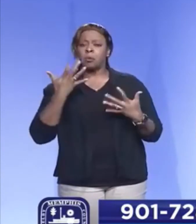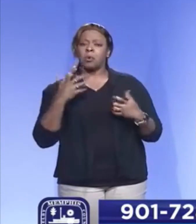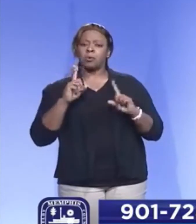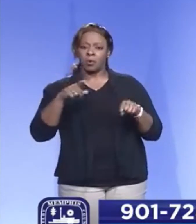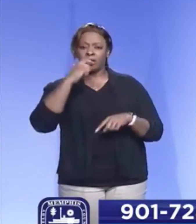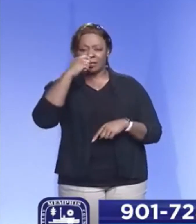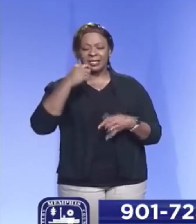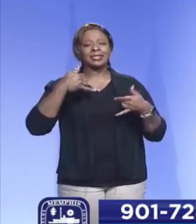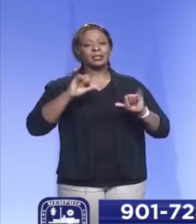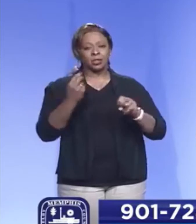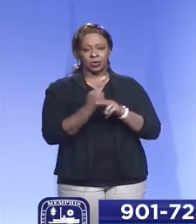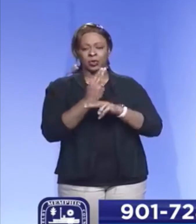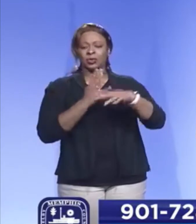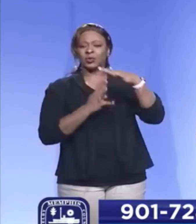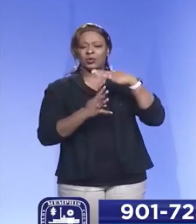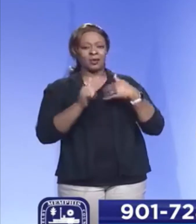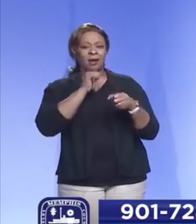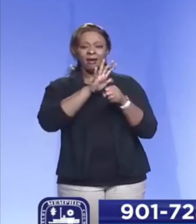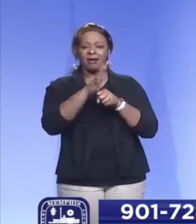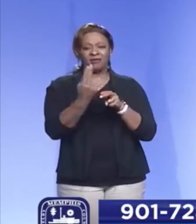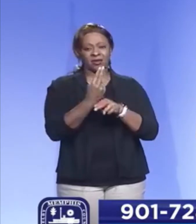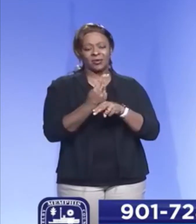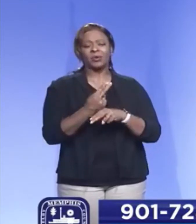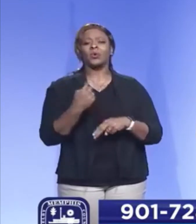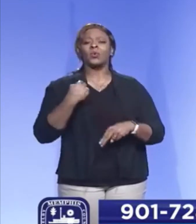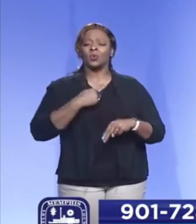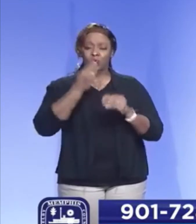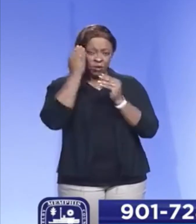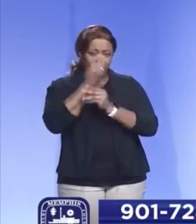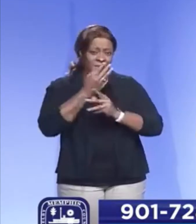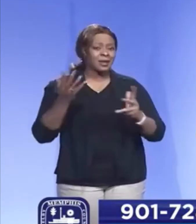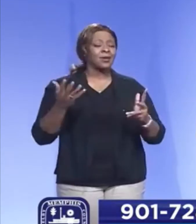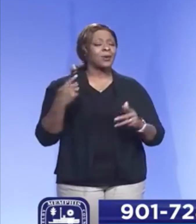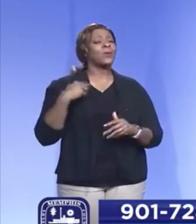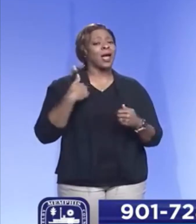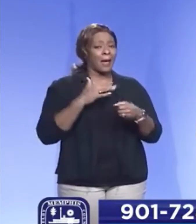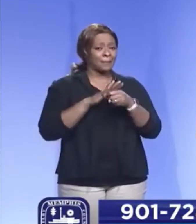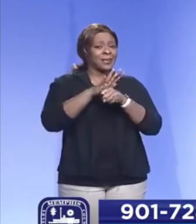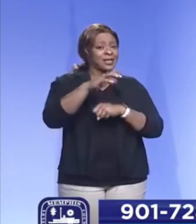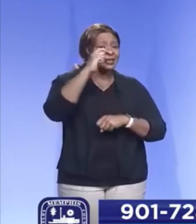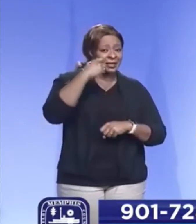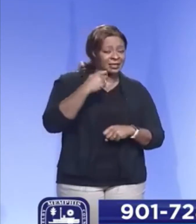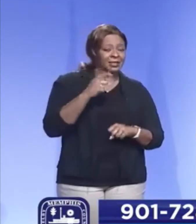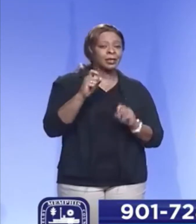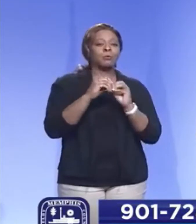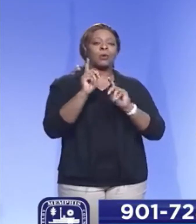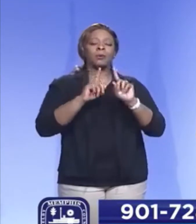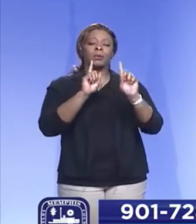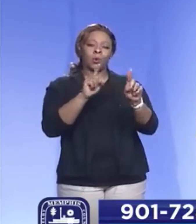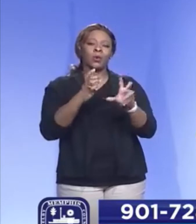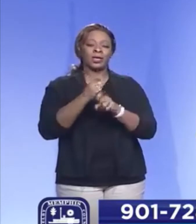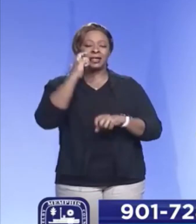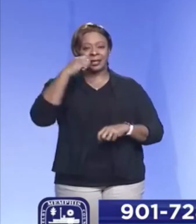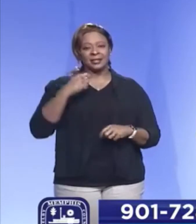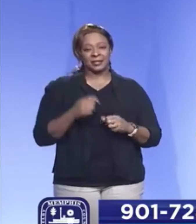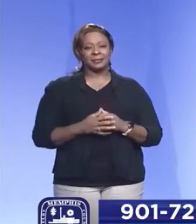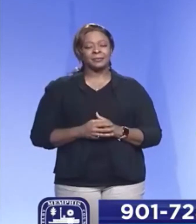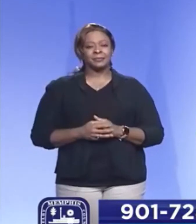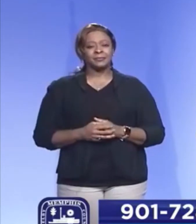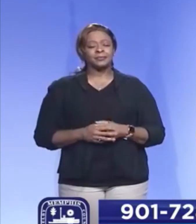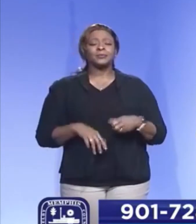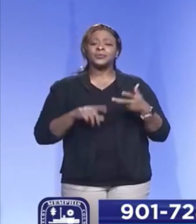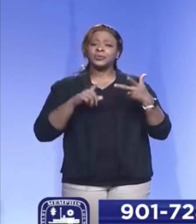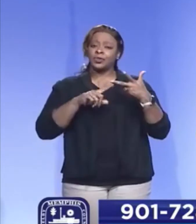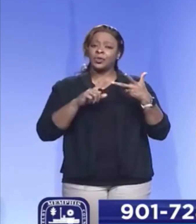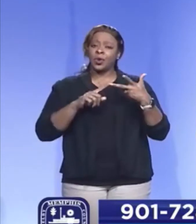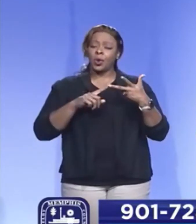testing capacity. So it's important to recognize we have capacity. We need more people to continue to get tested. The third